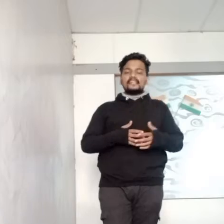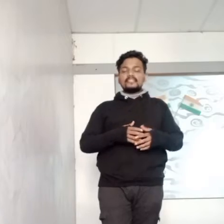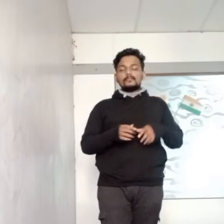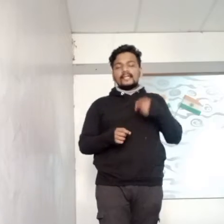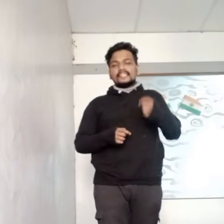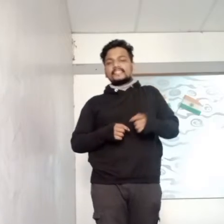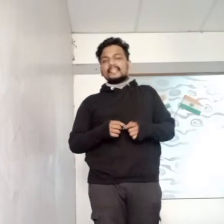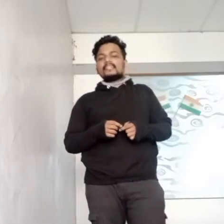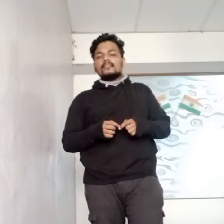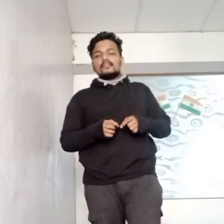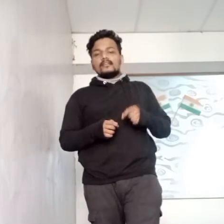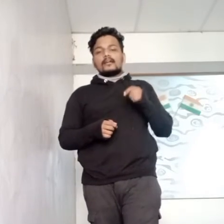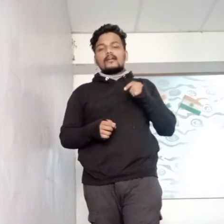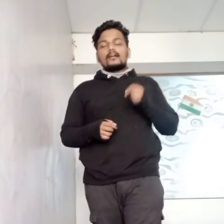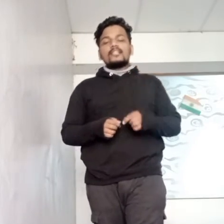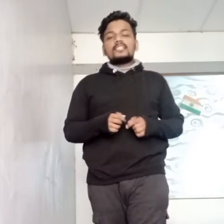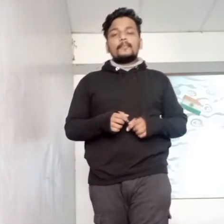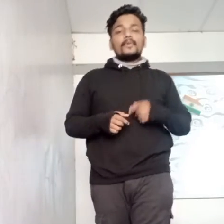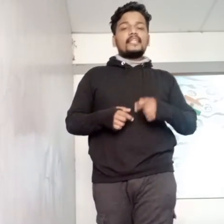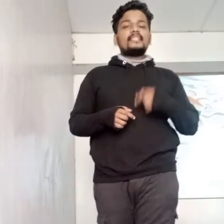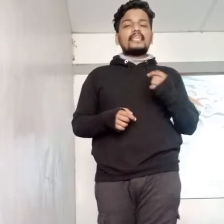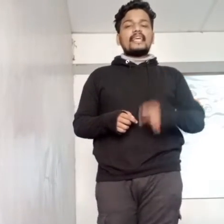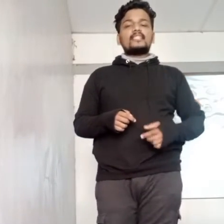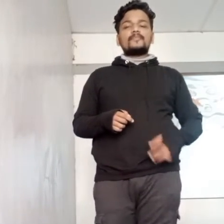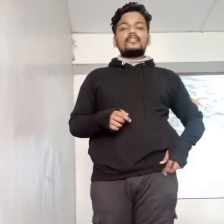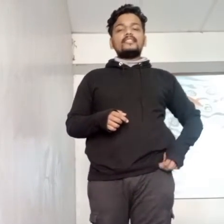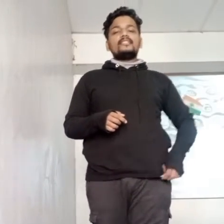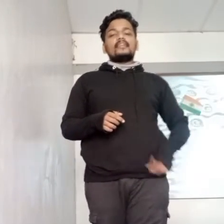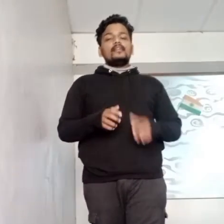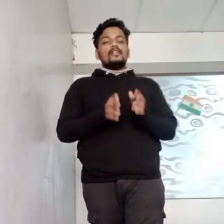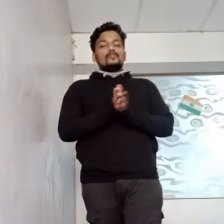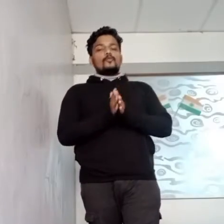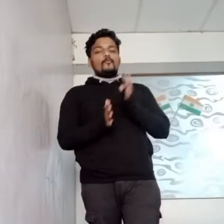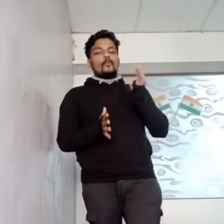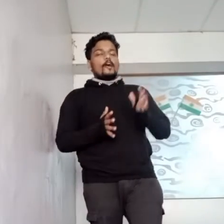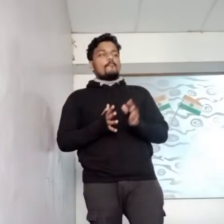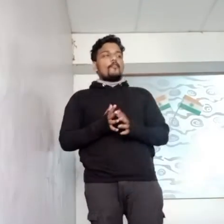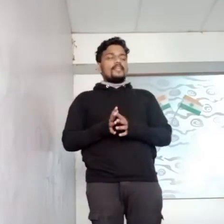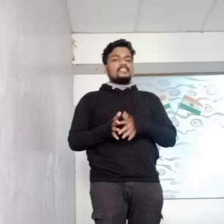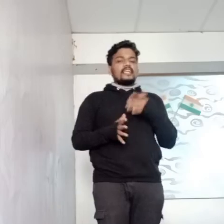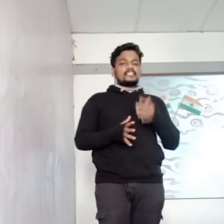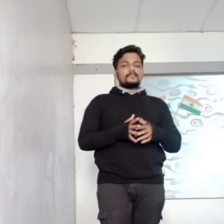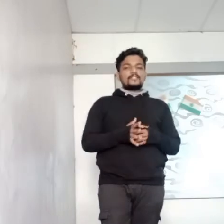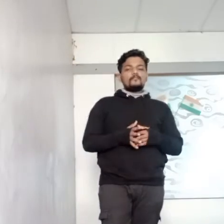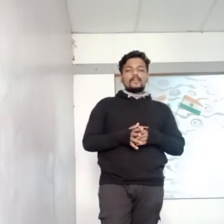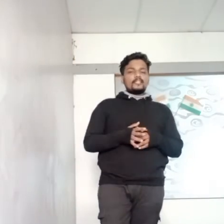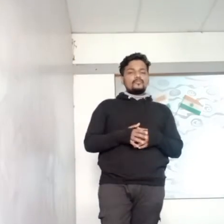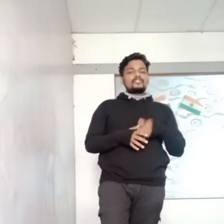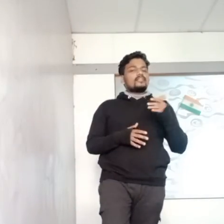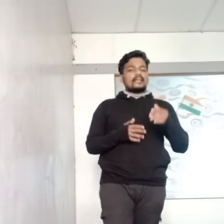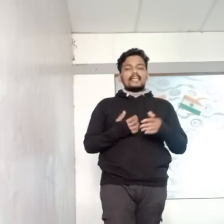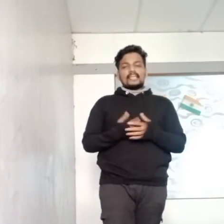in multi-threading concept. There is an exception is there. So for avoiding the exception, we are using a try catch